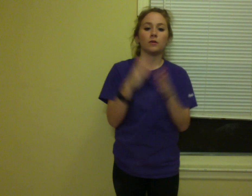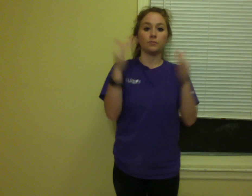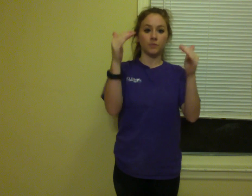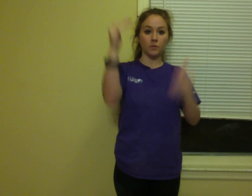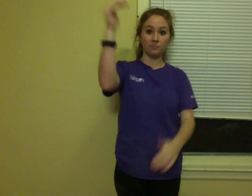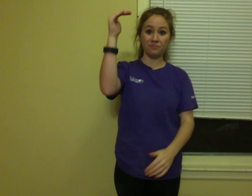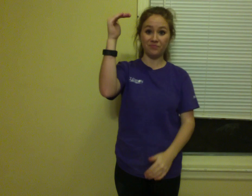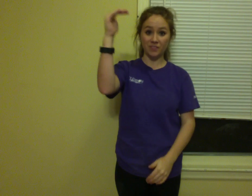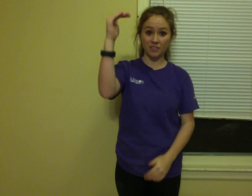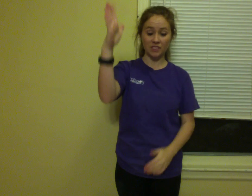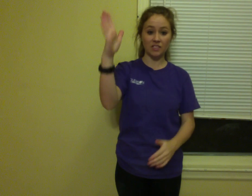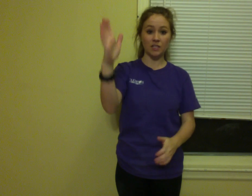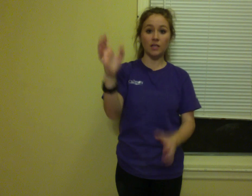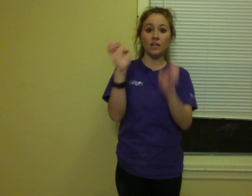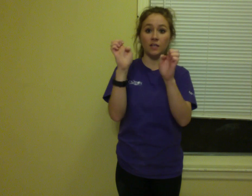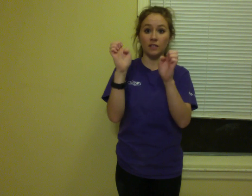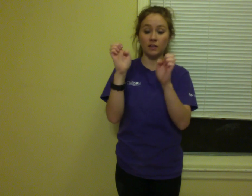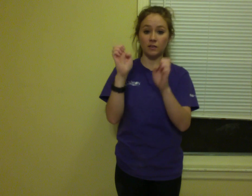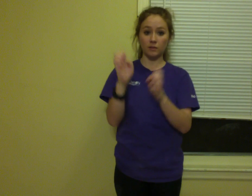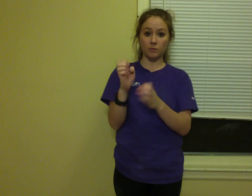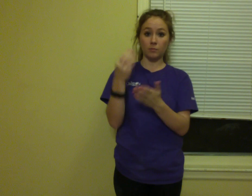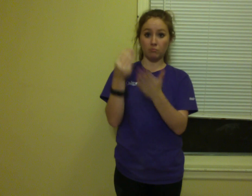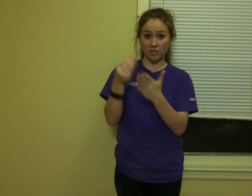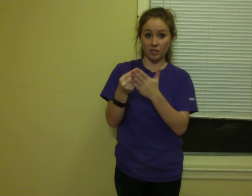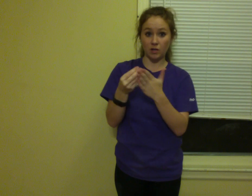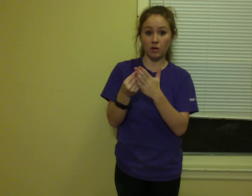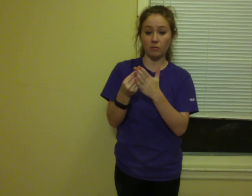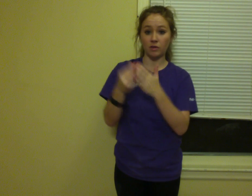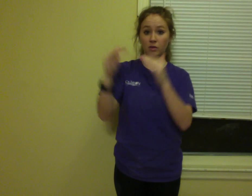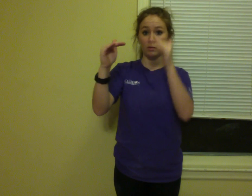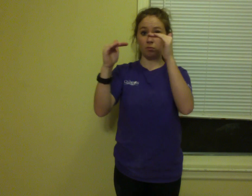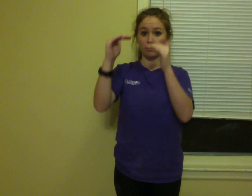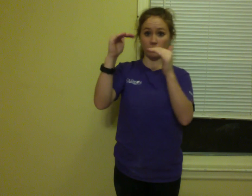Economic balance means that the community contains a large middle-income group.